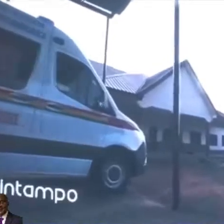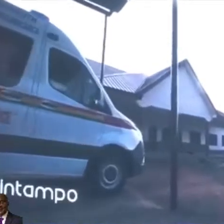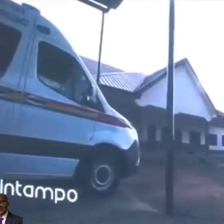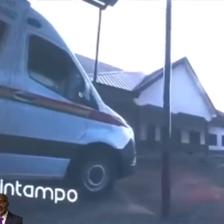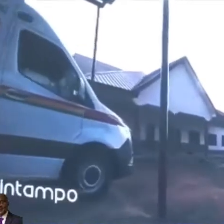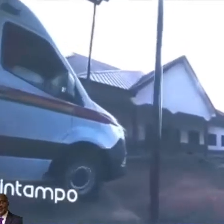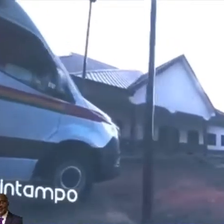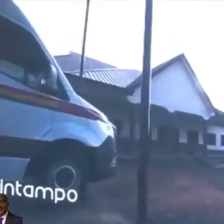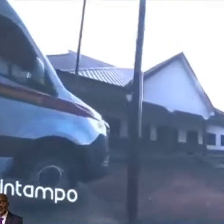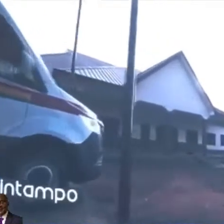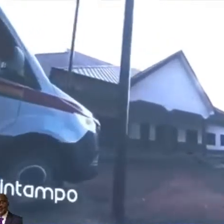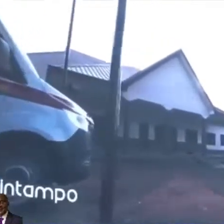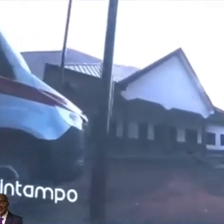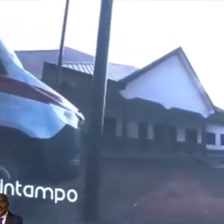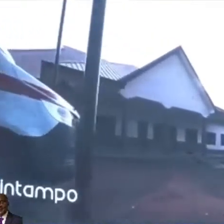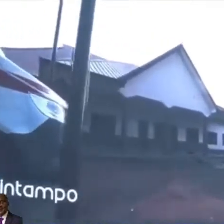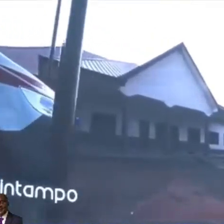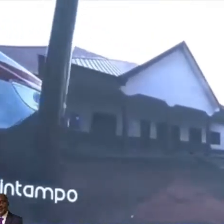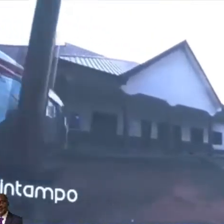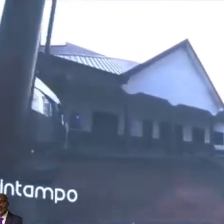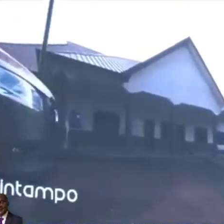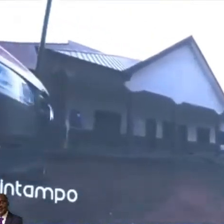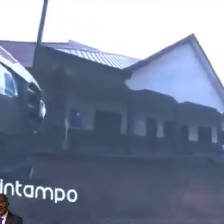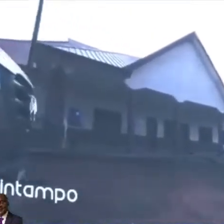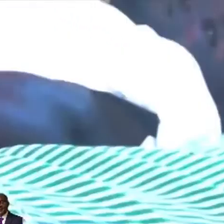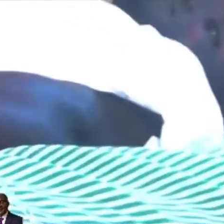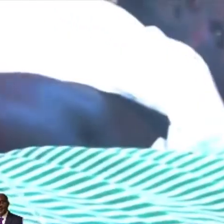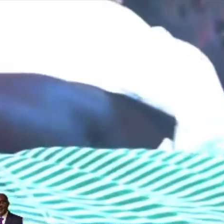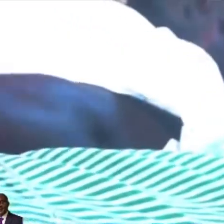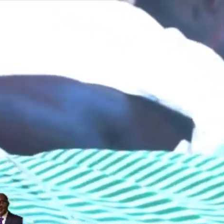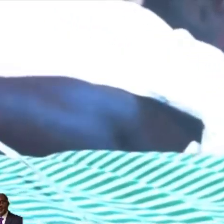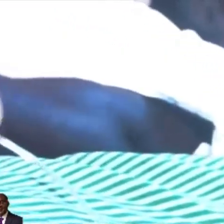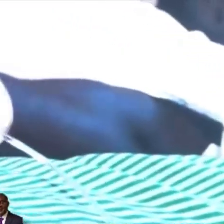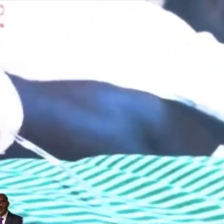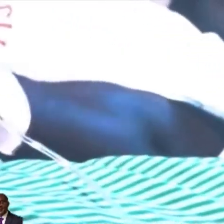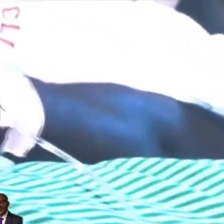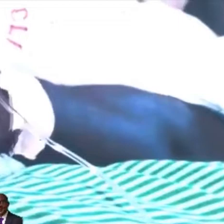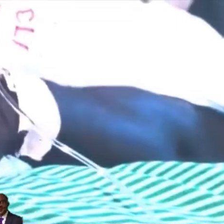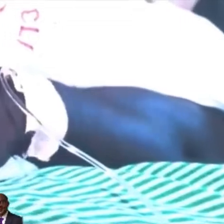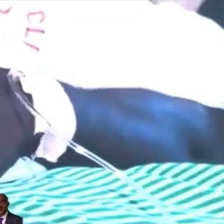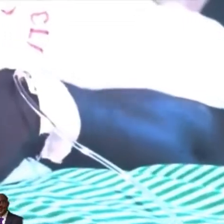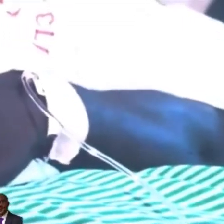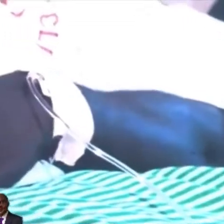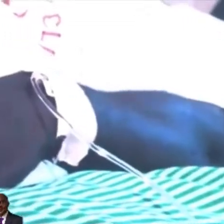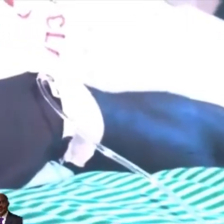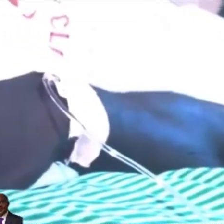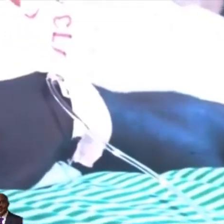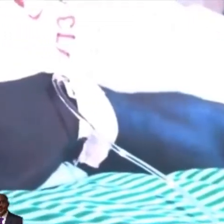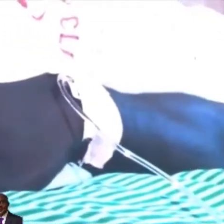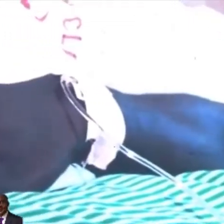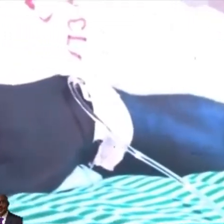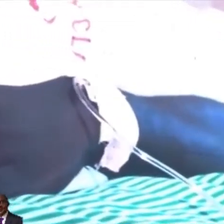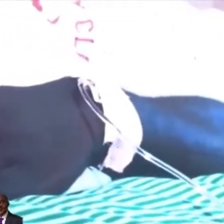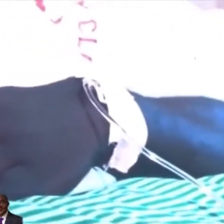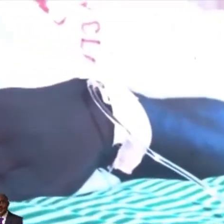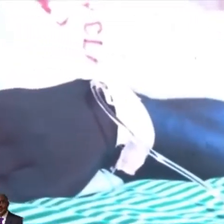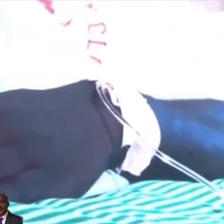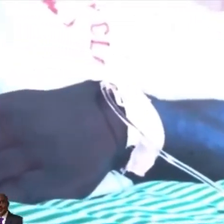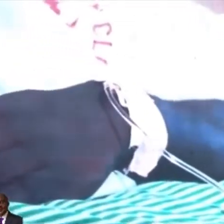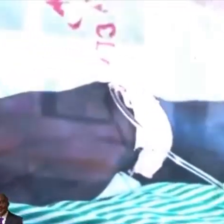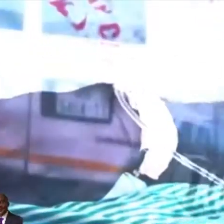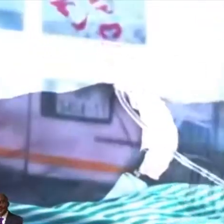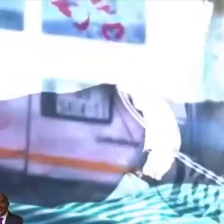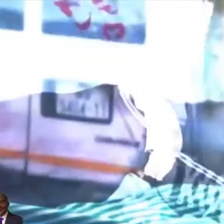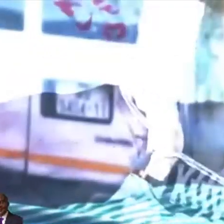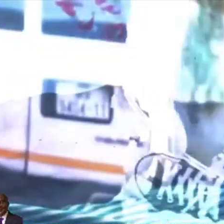on standby at all times. Yet, to this government, the evolution of emergency health care would not